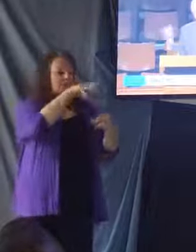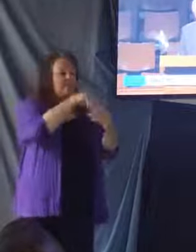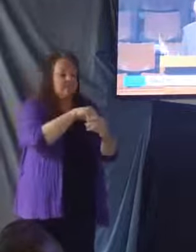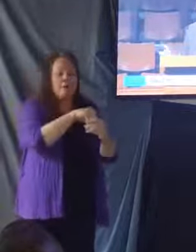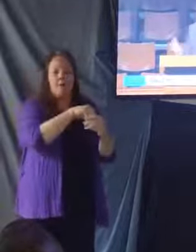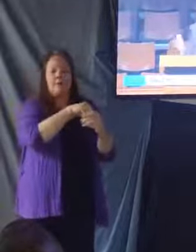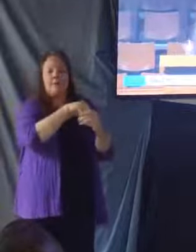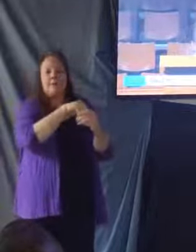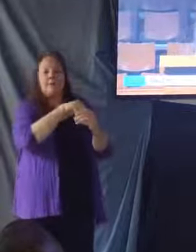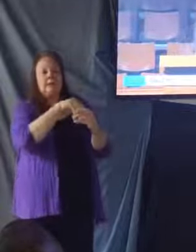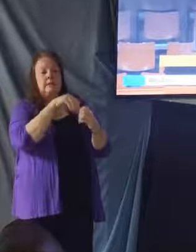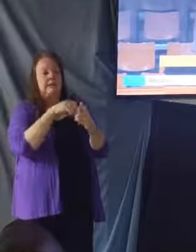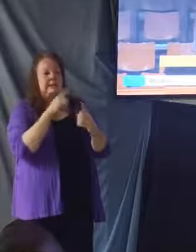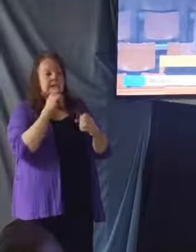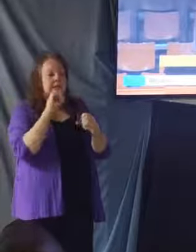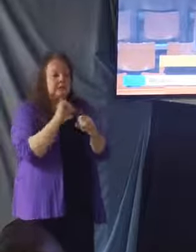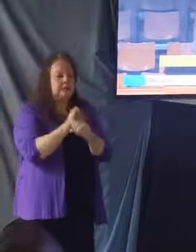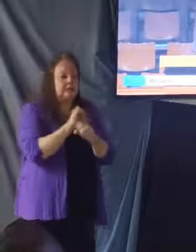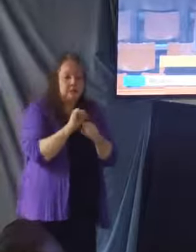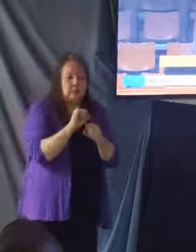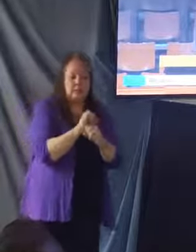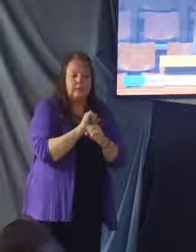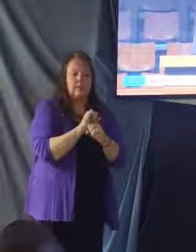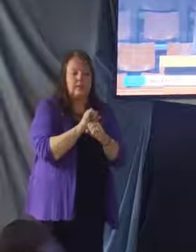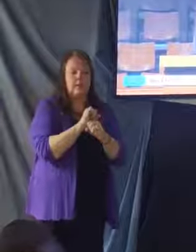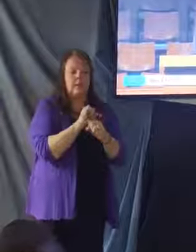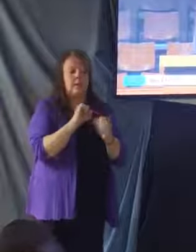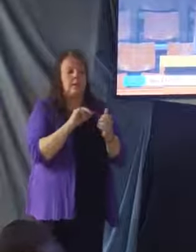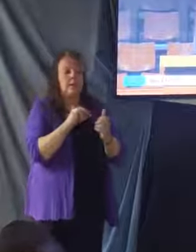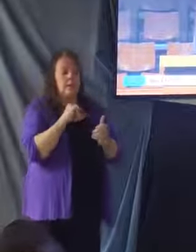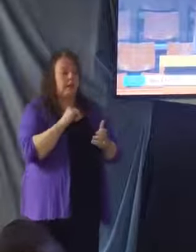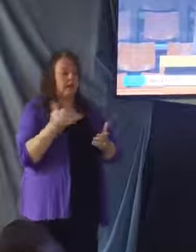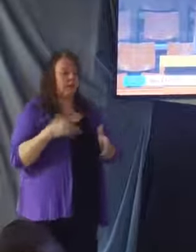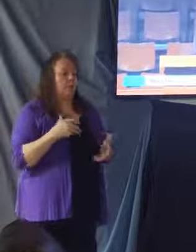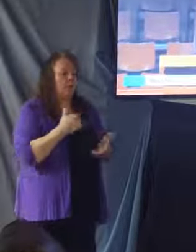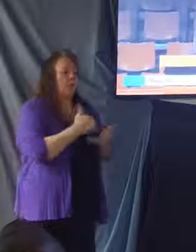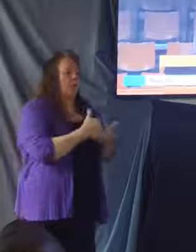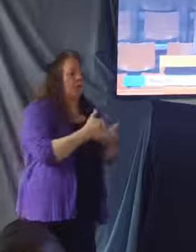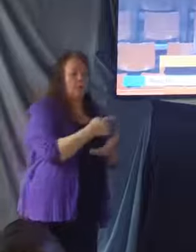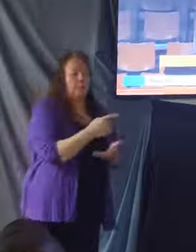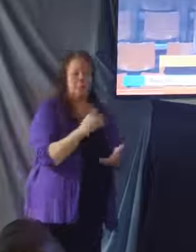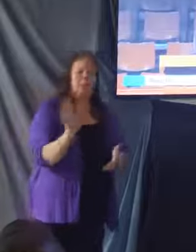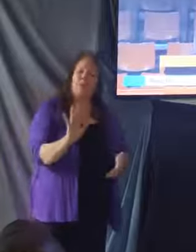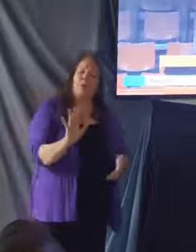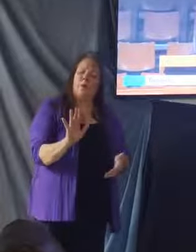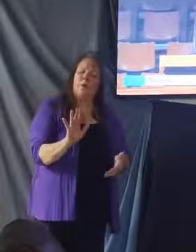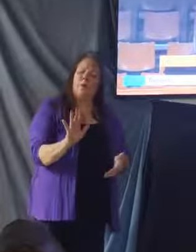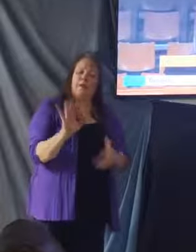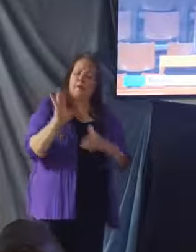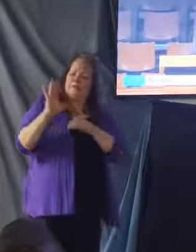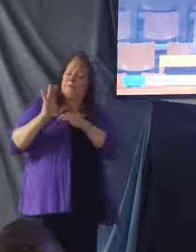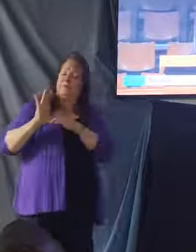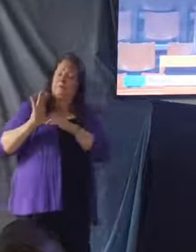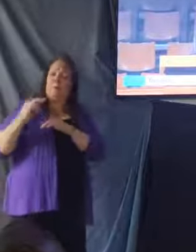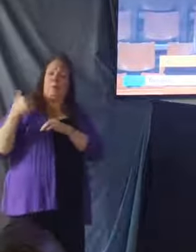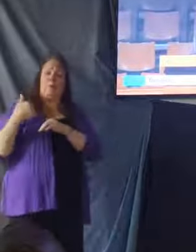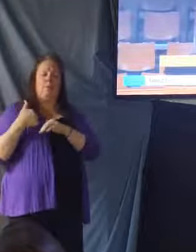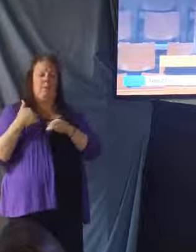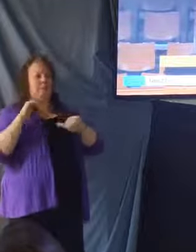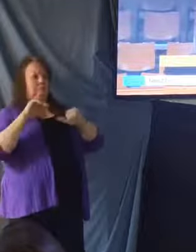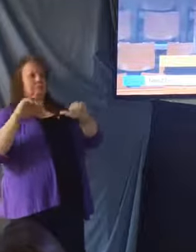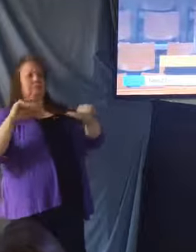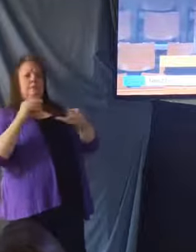in any serious way. I mean, we won't help people in need, but basically that's not what the church is about. We're on a rescue